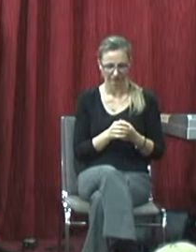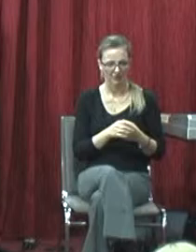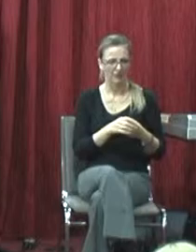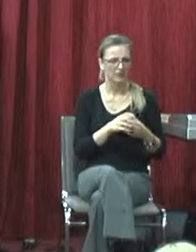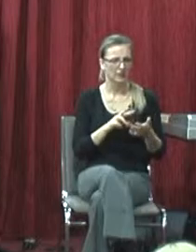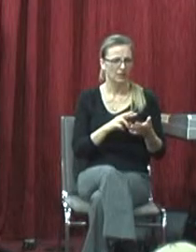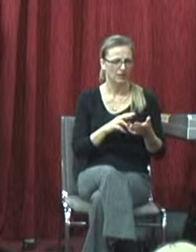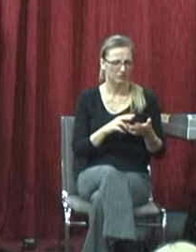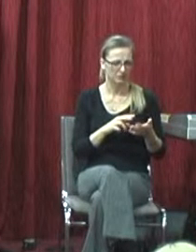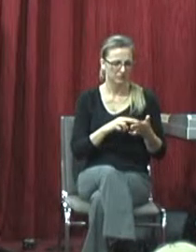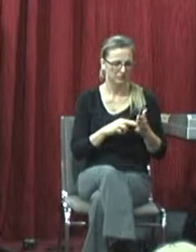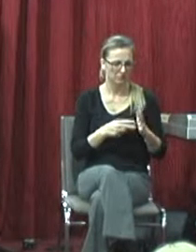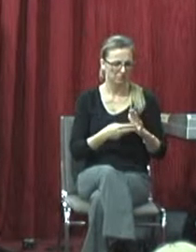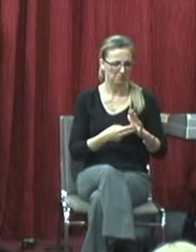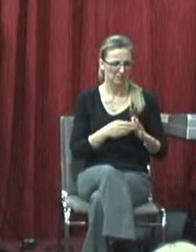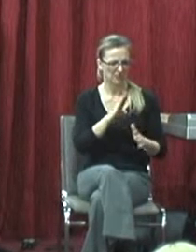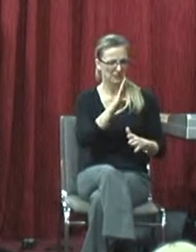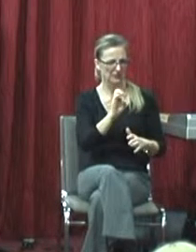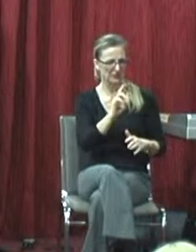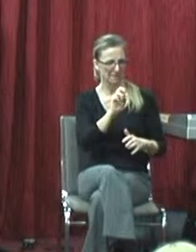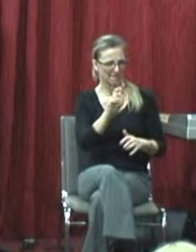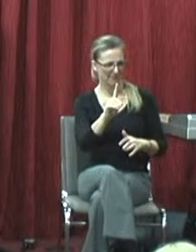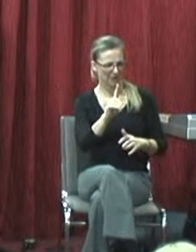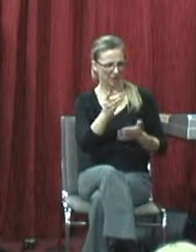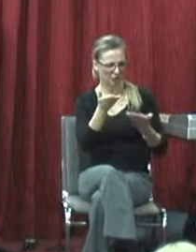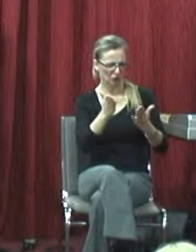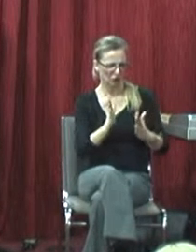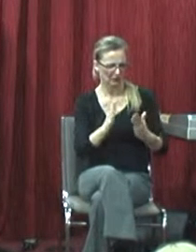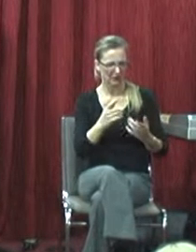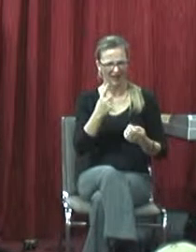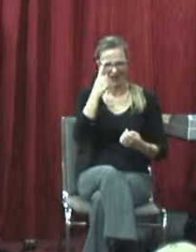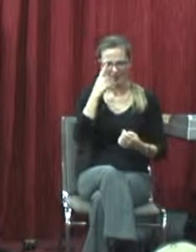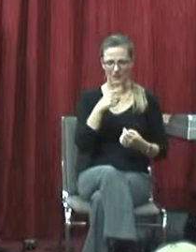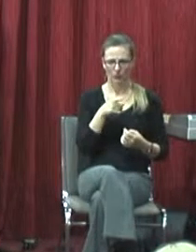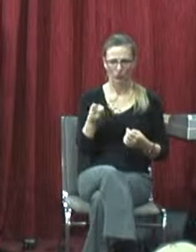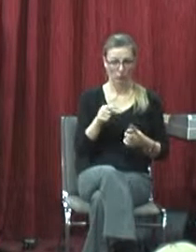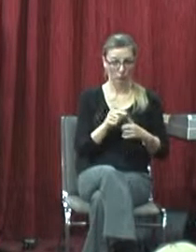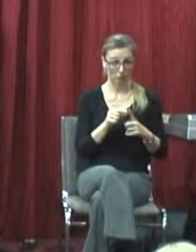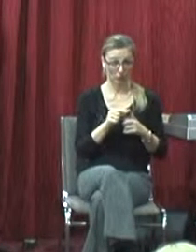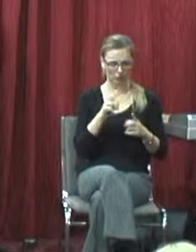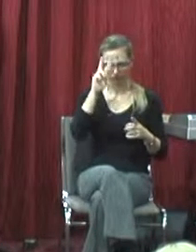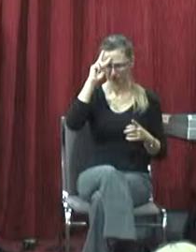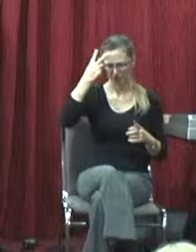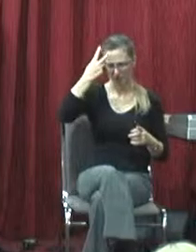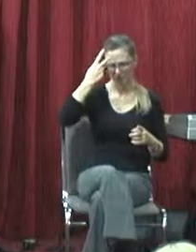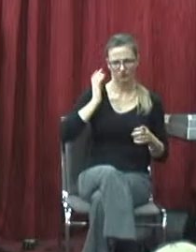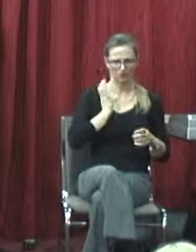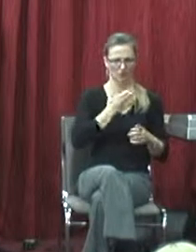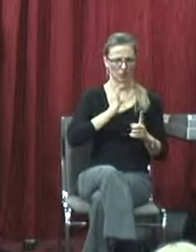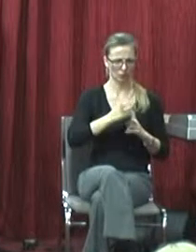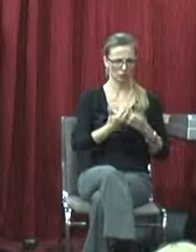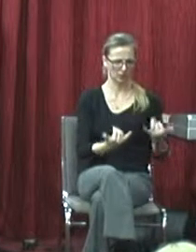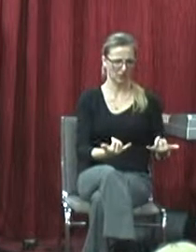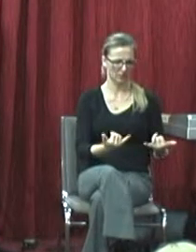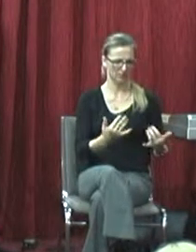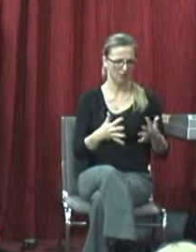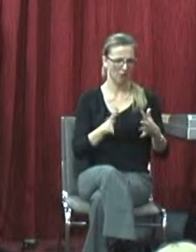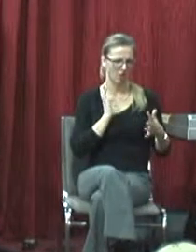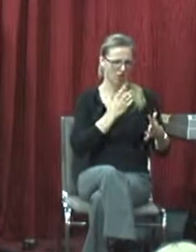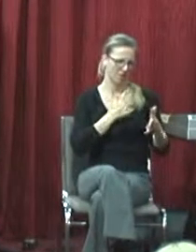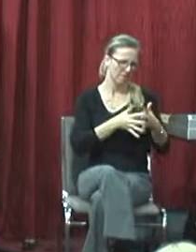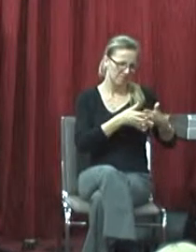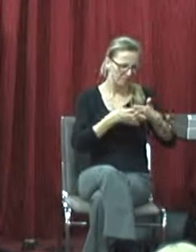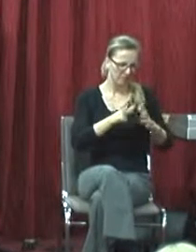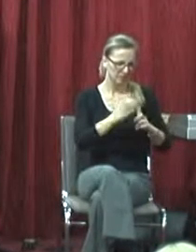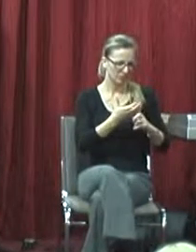bondservant. Now, I believe that these words are very much misunderstood in our culture, our American culture.